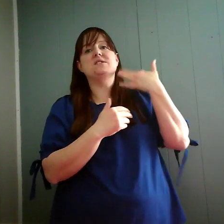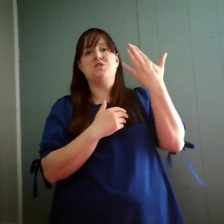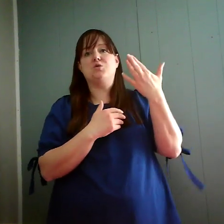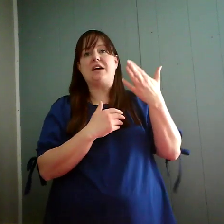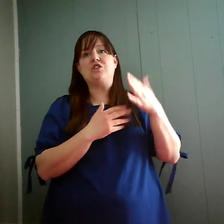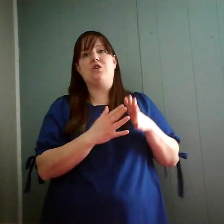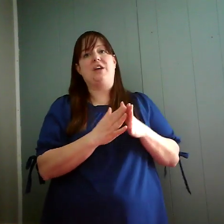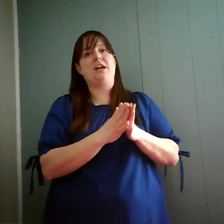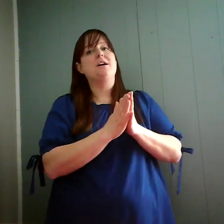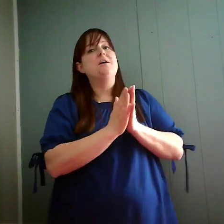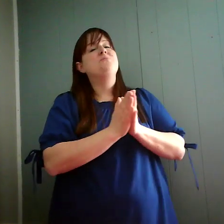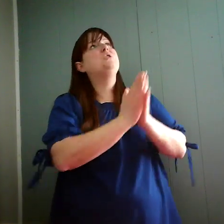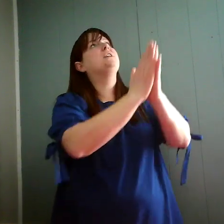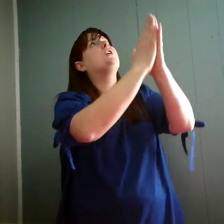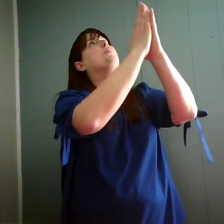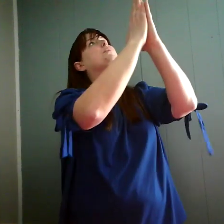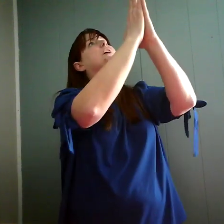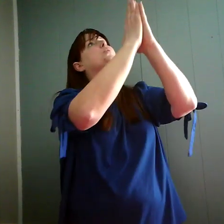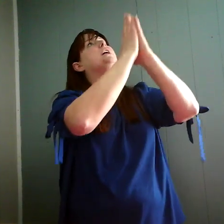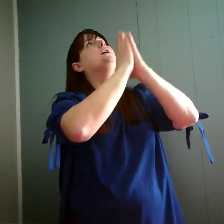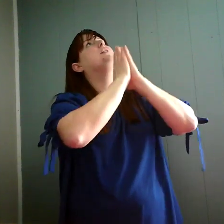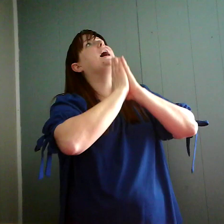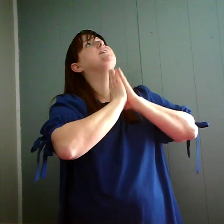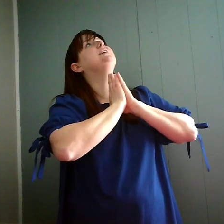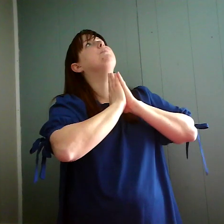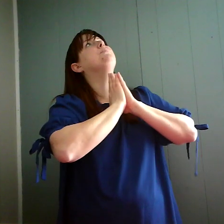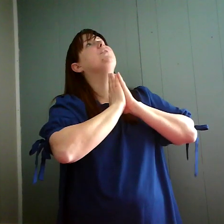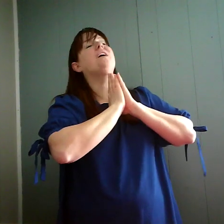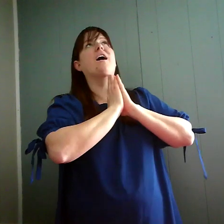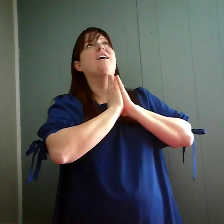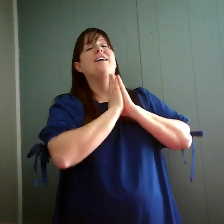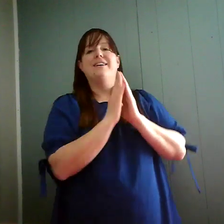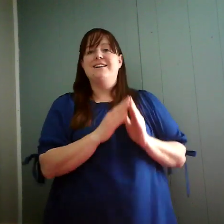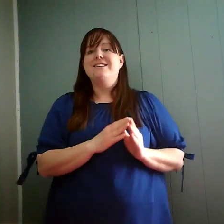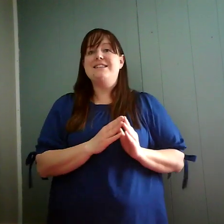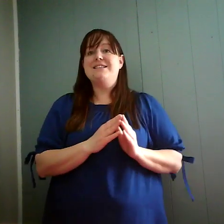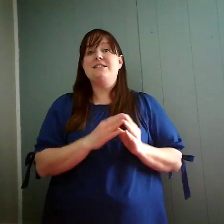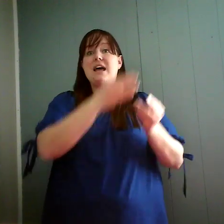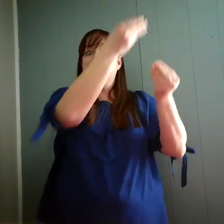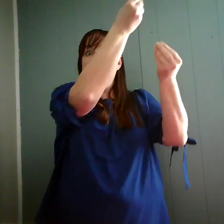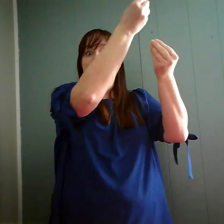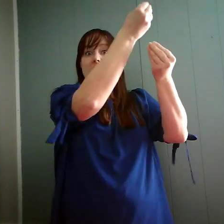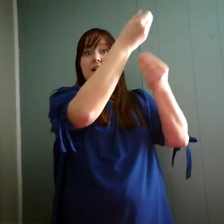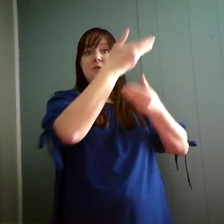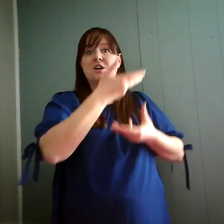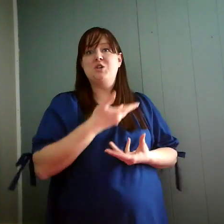a directional thing. You kind of come toward him and ask him, yeah, to tell me. And we're going to use the